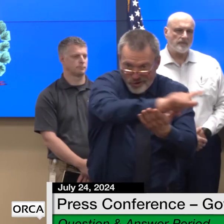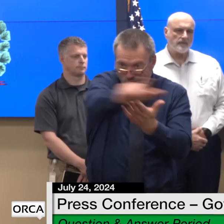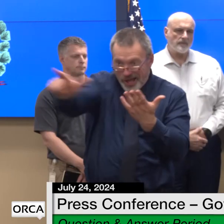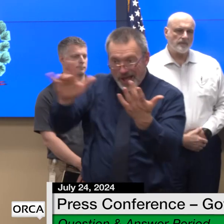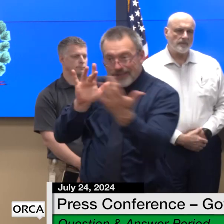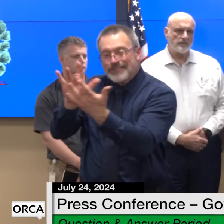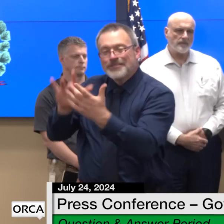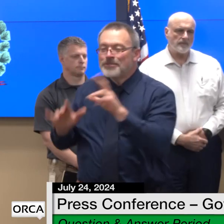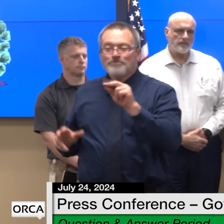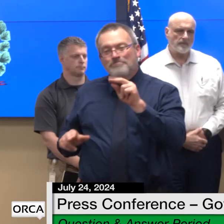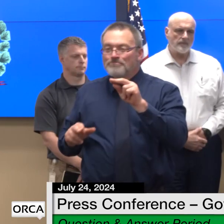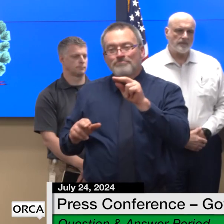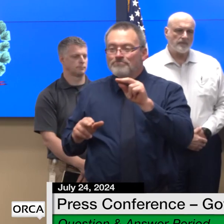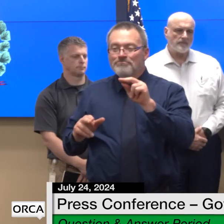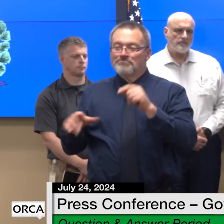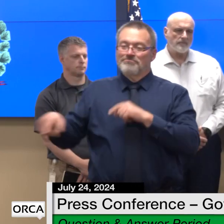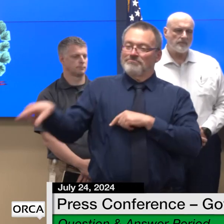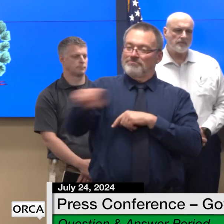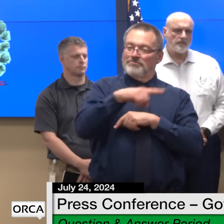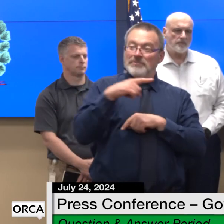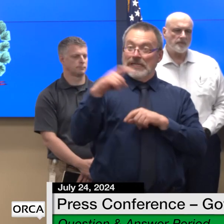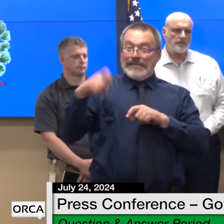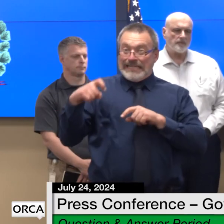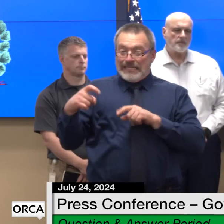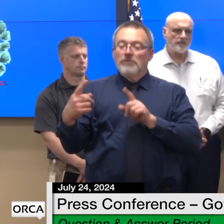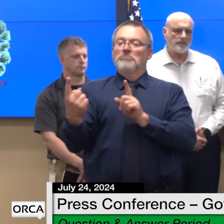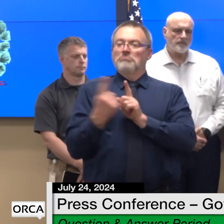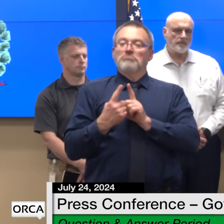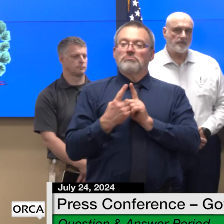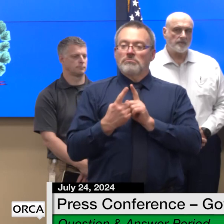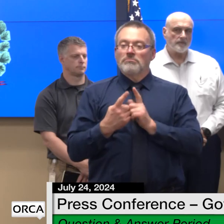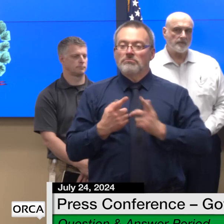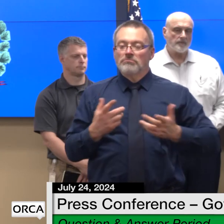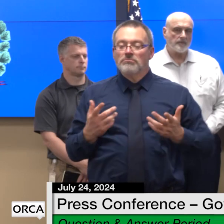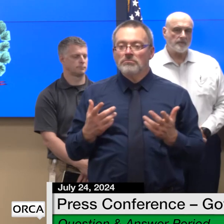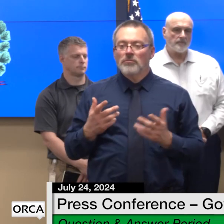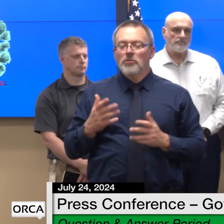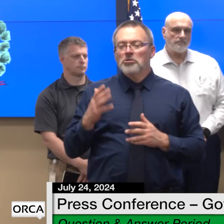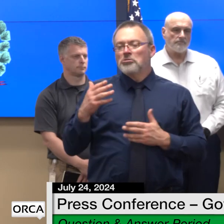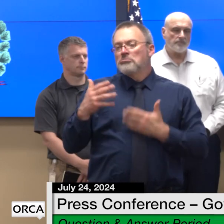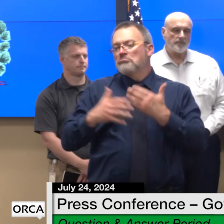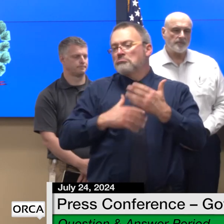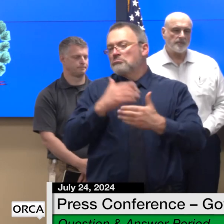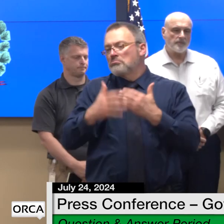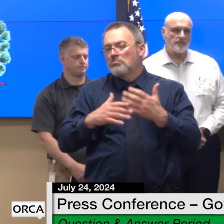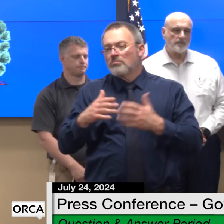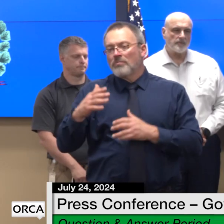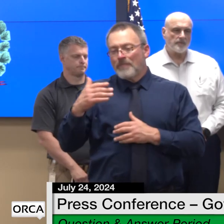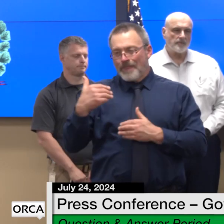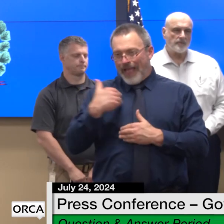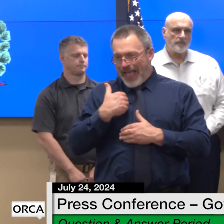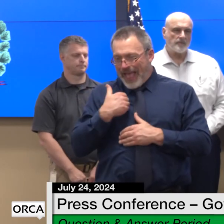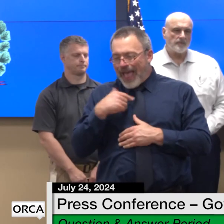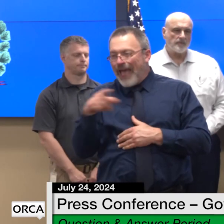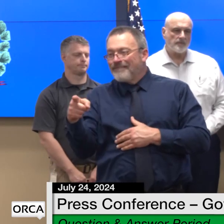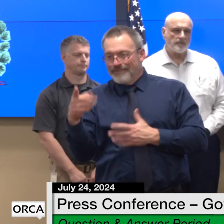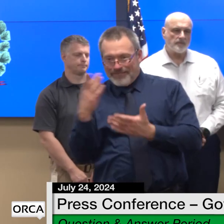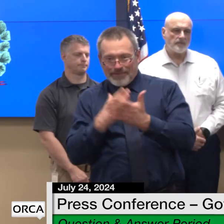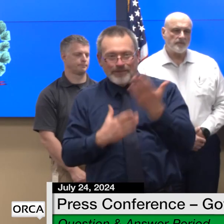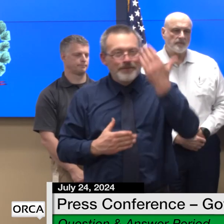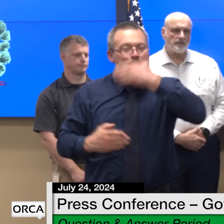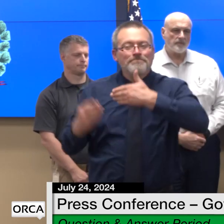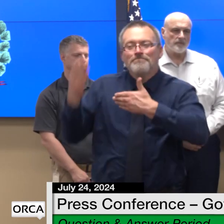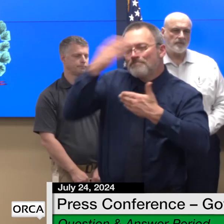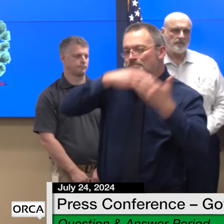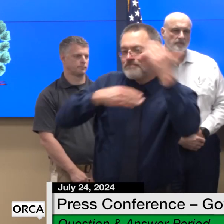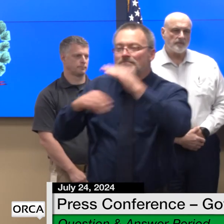affected. I think we're going to find that there's a lot of hidden damage out there that we haven't seen yet on